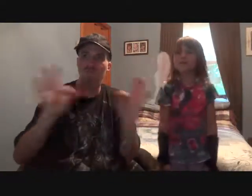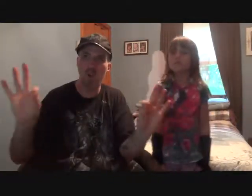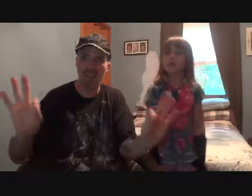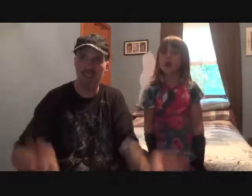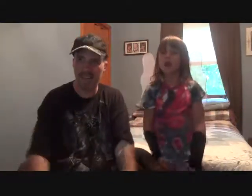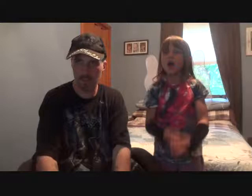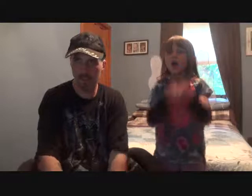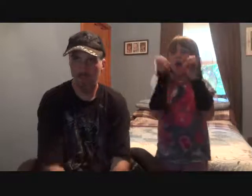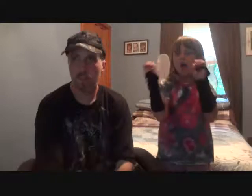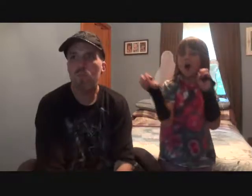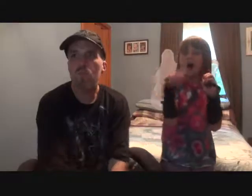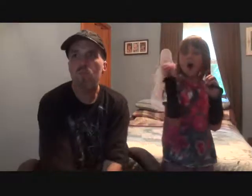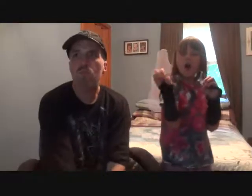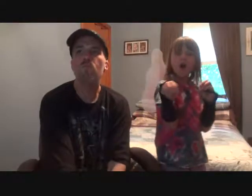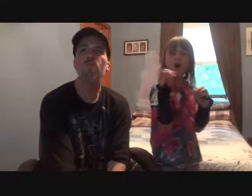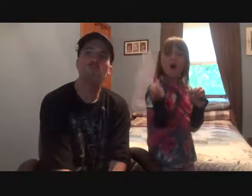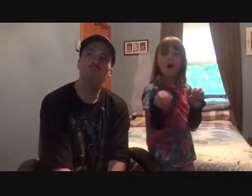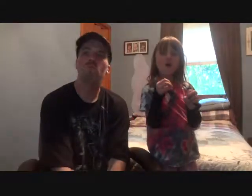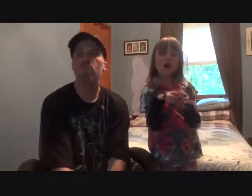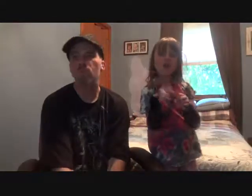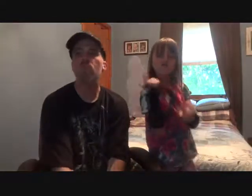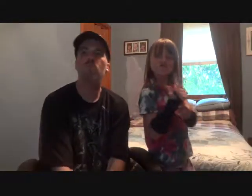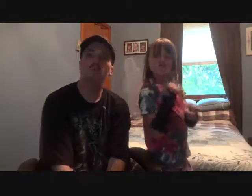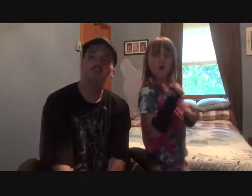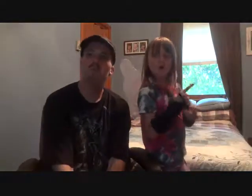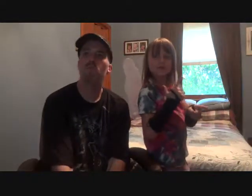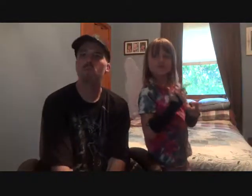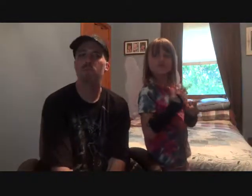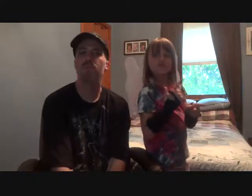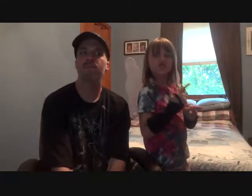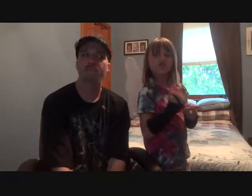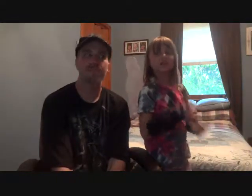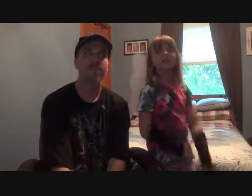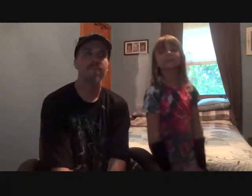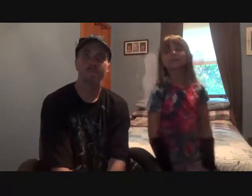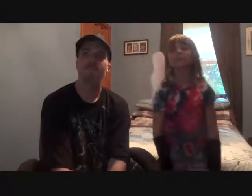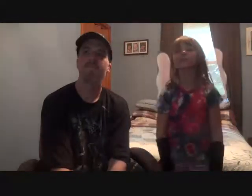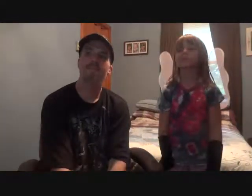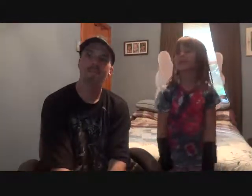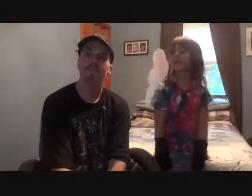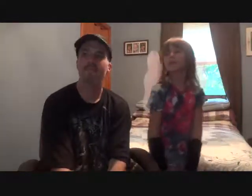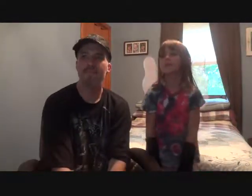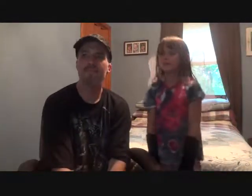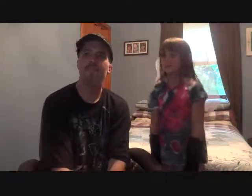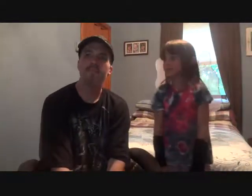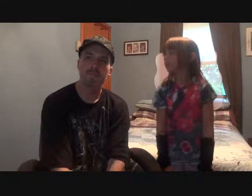free. Oh, you're a loaded gun, yeah.